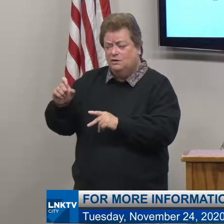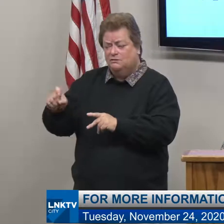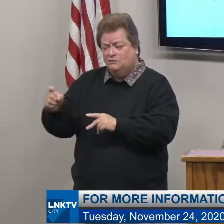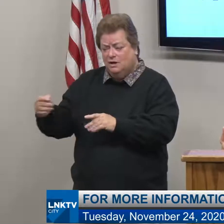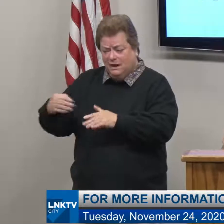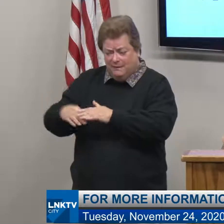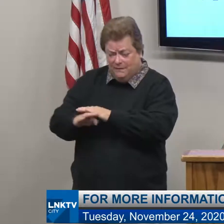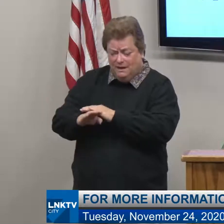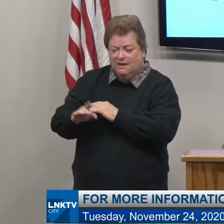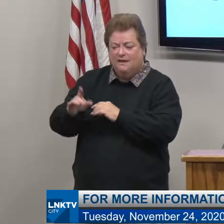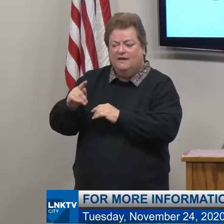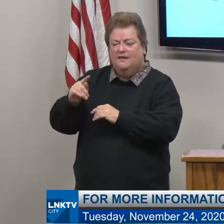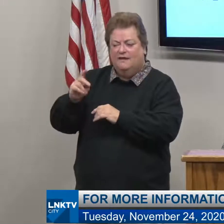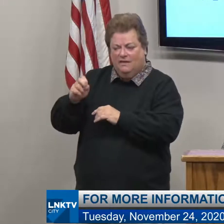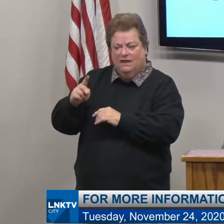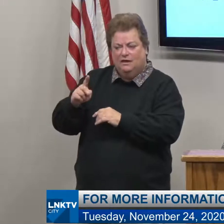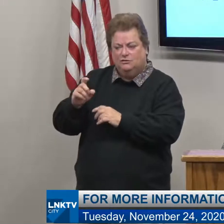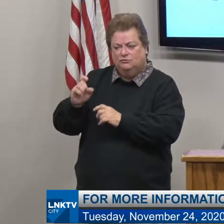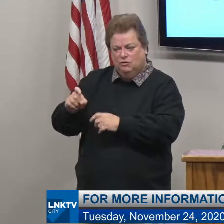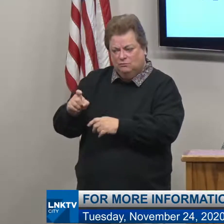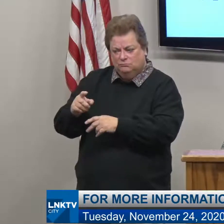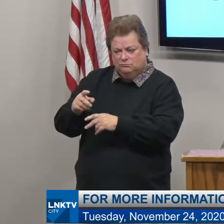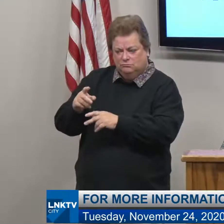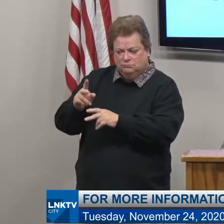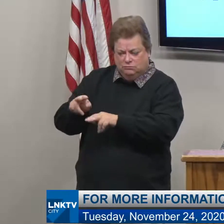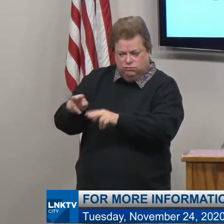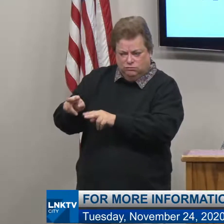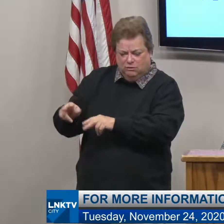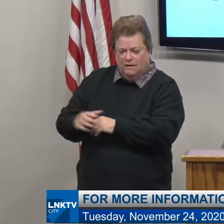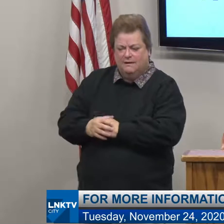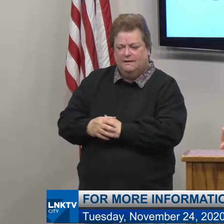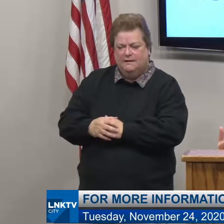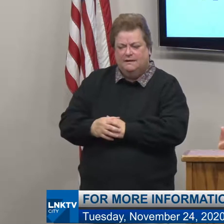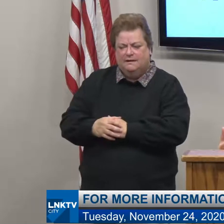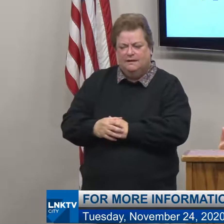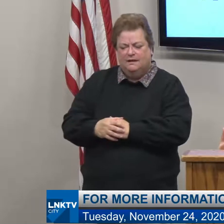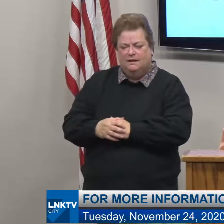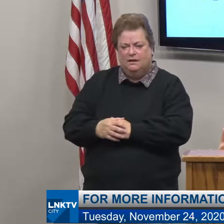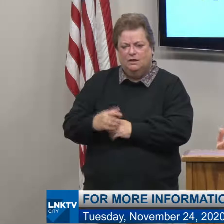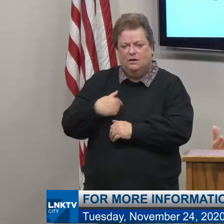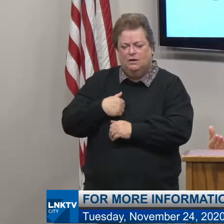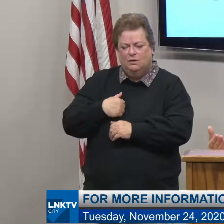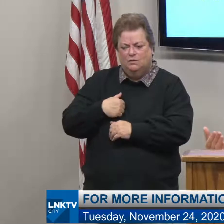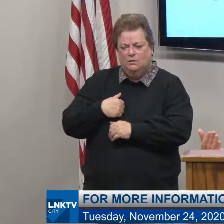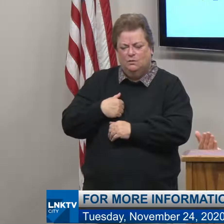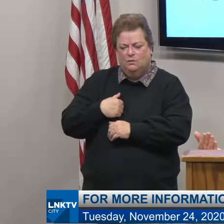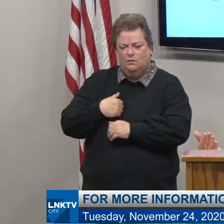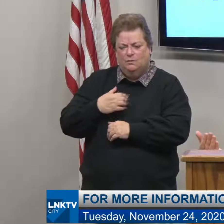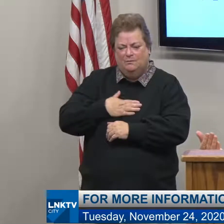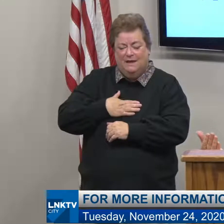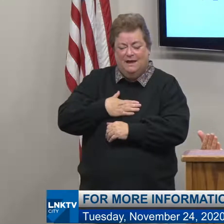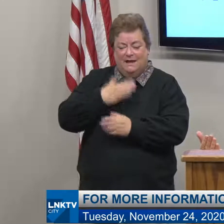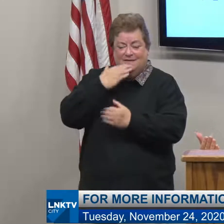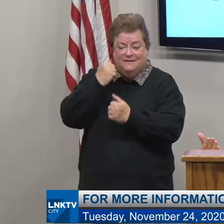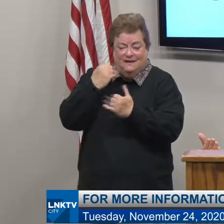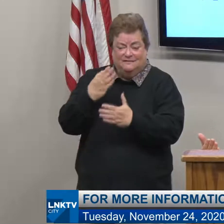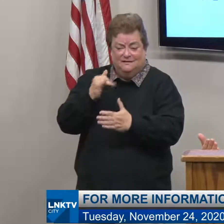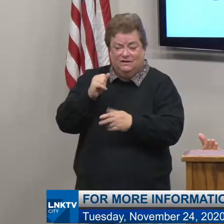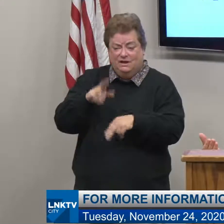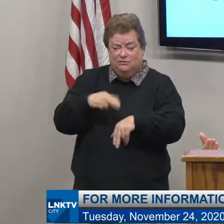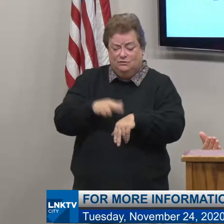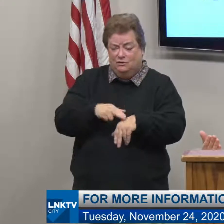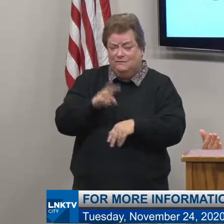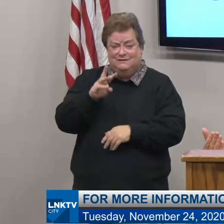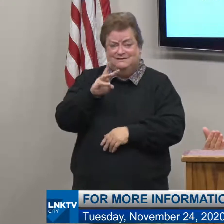I would hope that everything we've been saying has really discouraged. You know, my Thanksgiving is usually